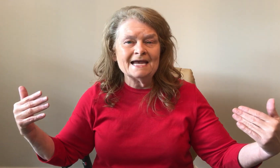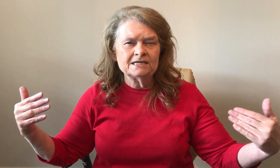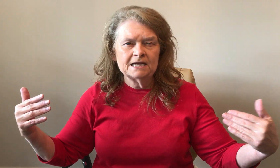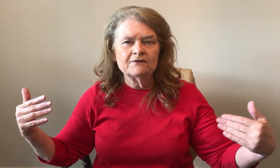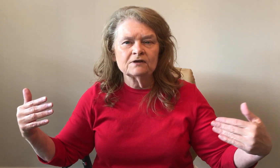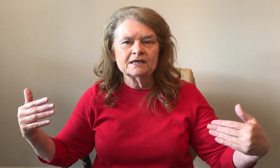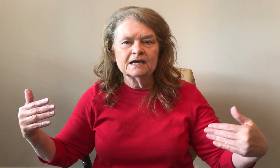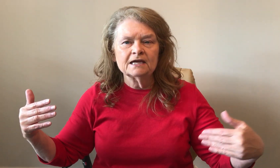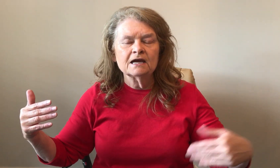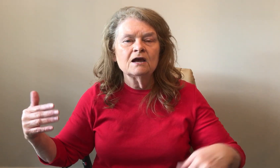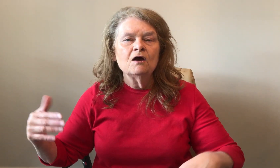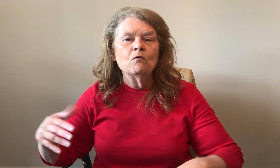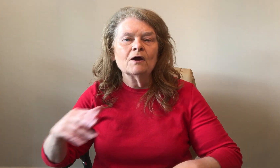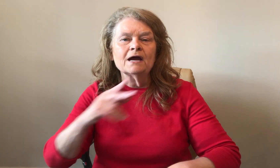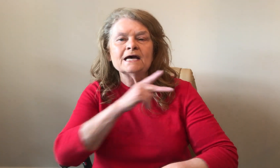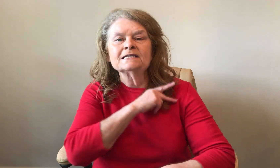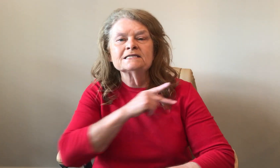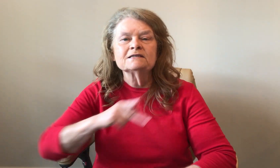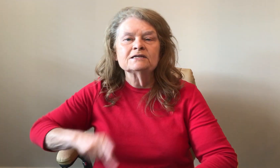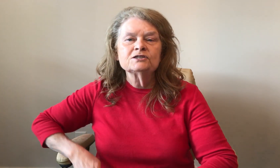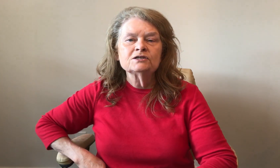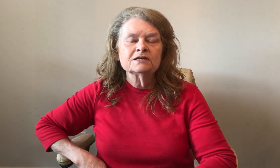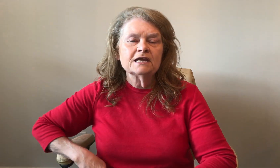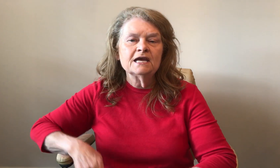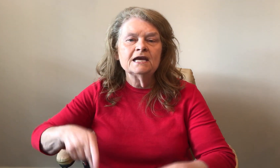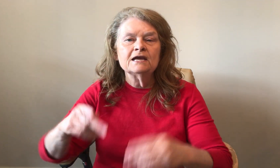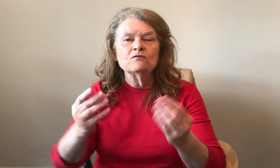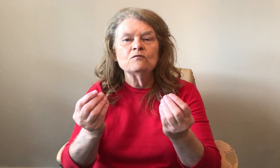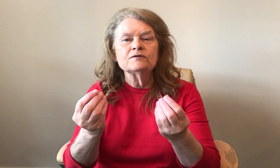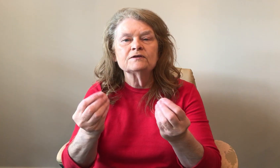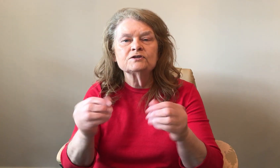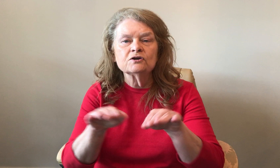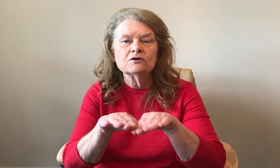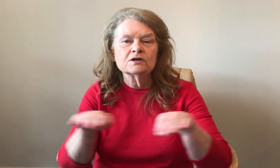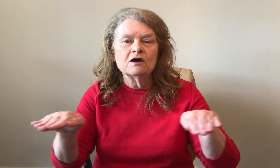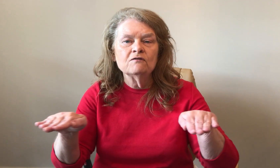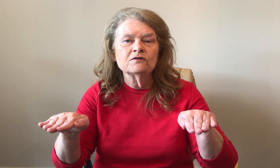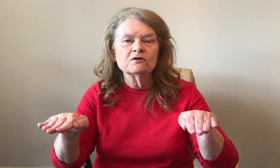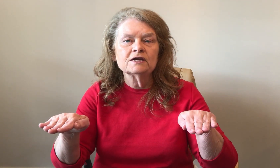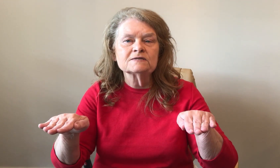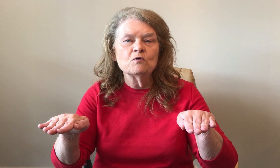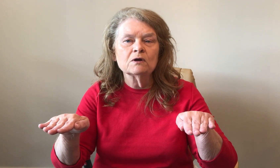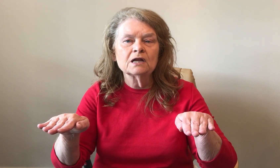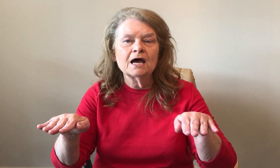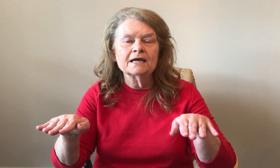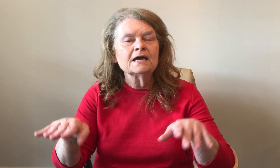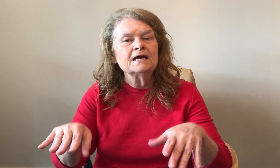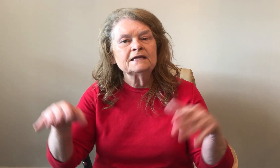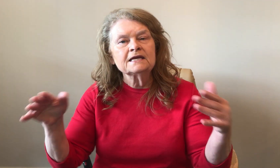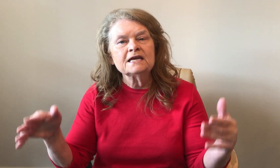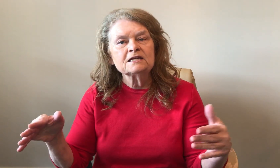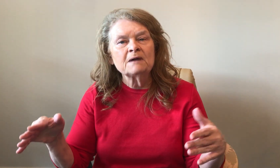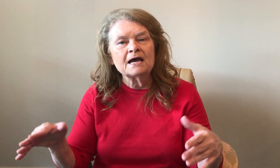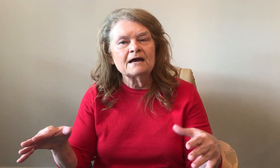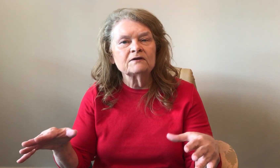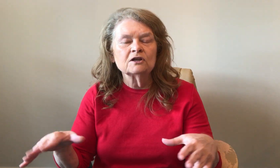and everything, whereas the king with the dirt over is more like the kingdom. I have a